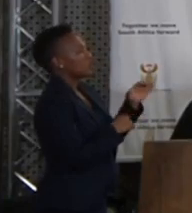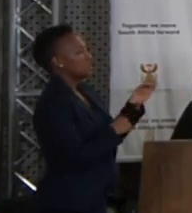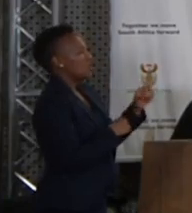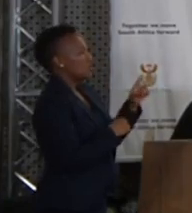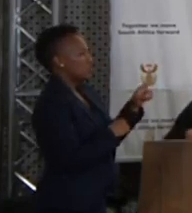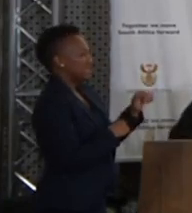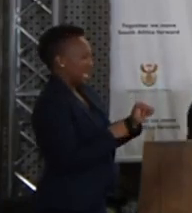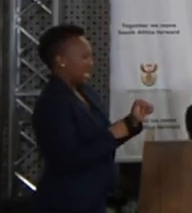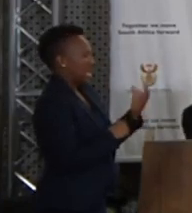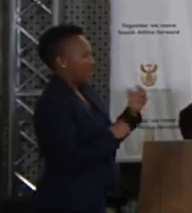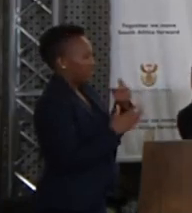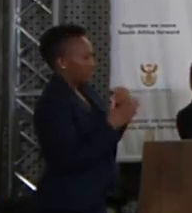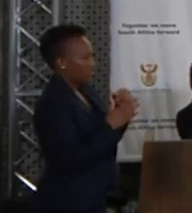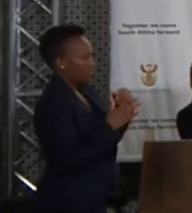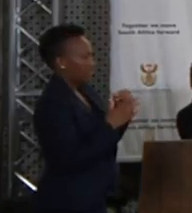dtps.gov.za.